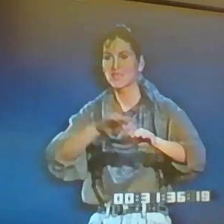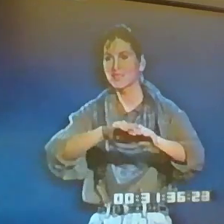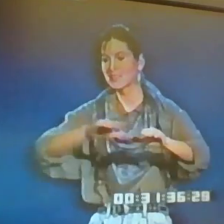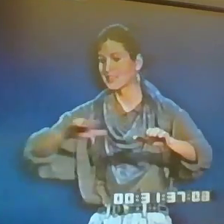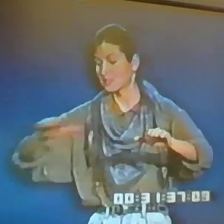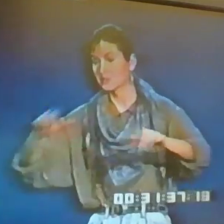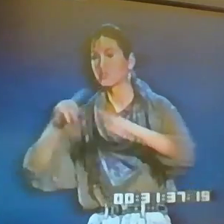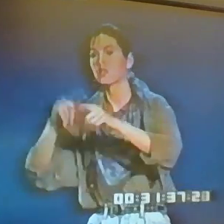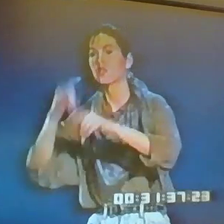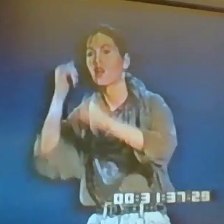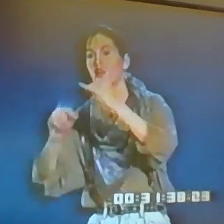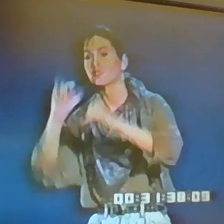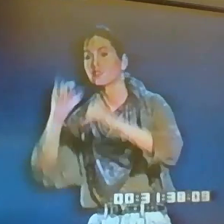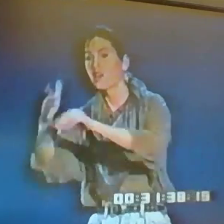good,